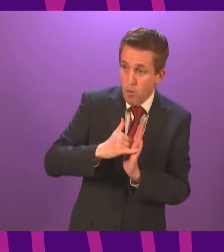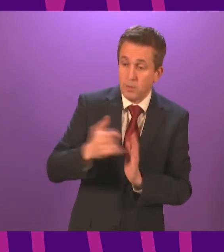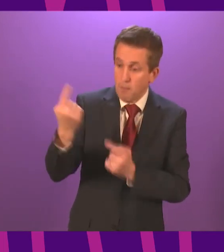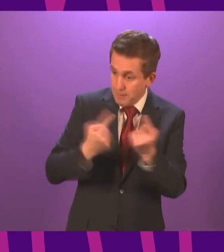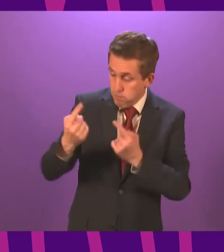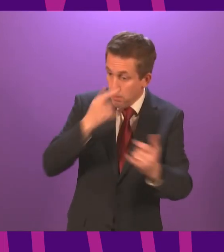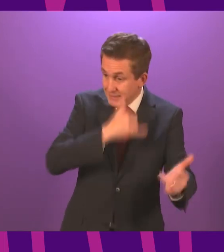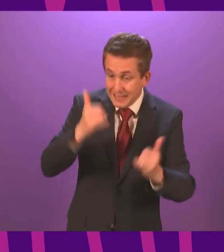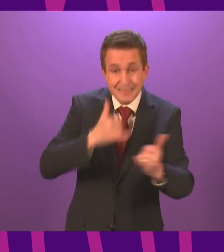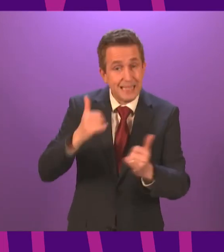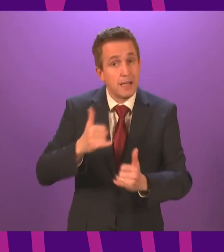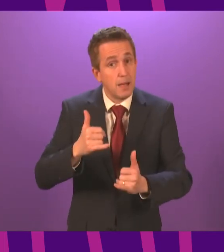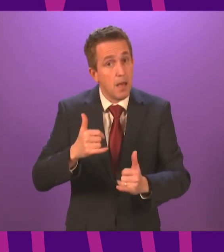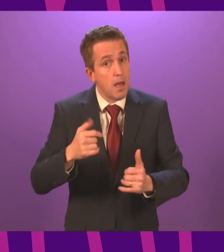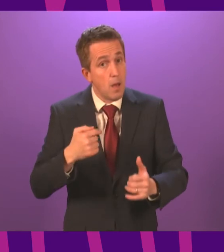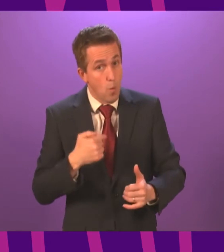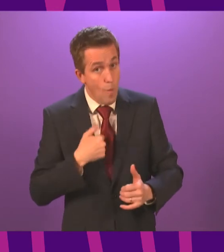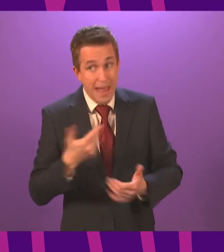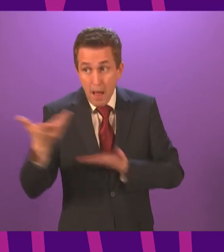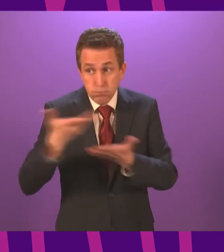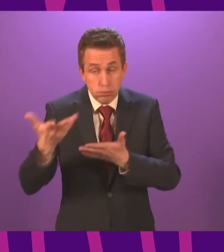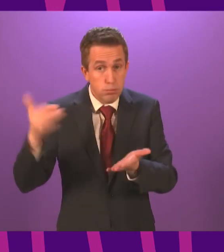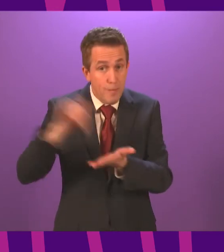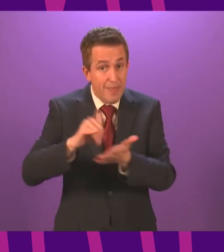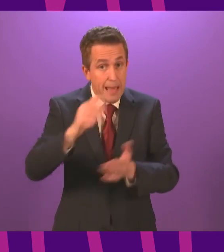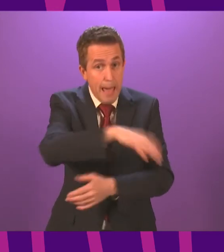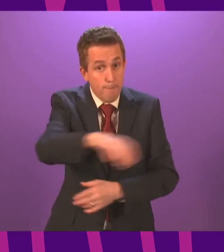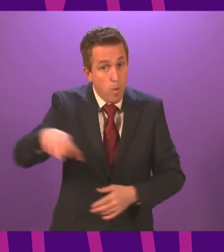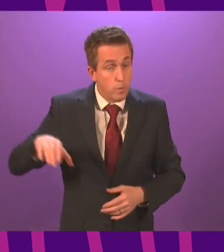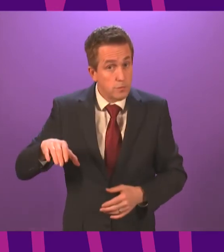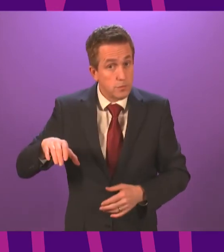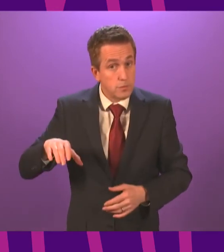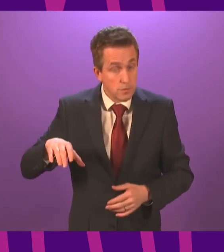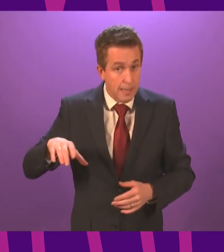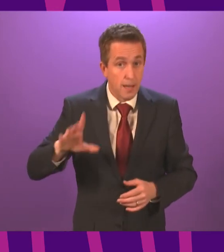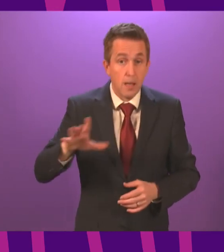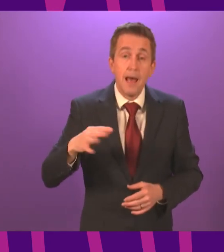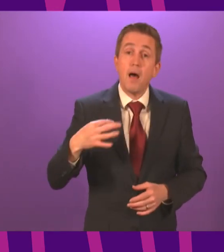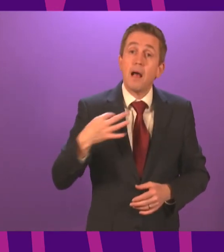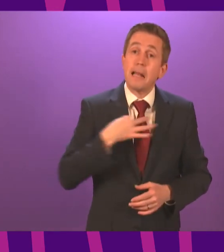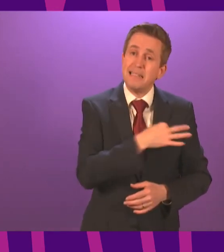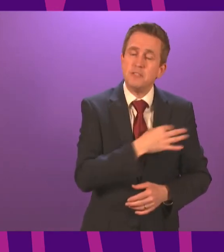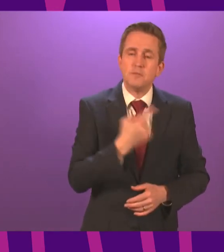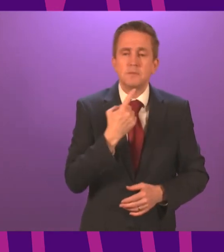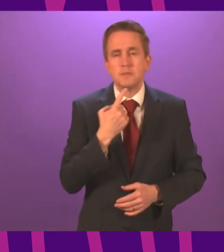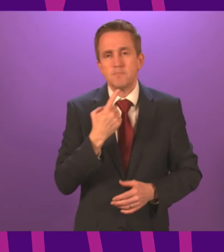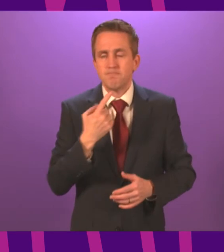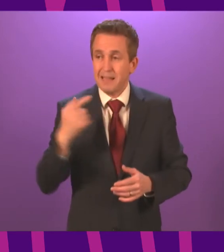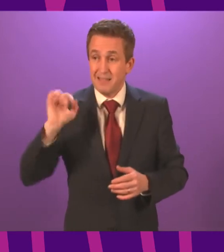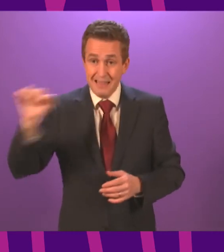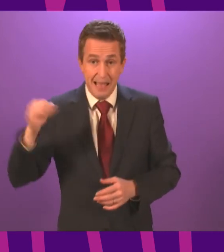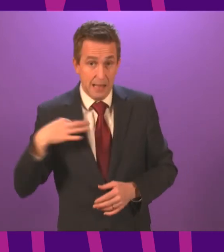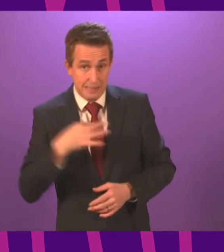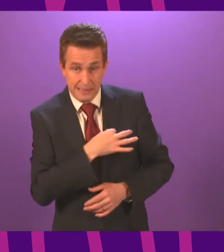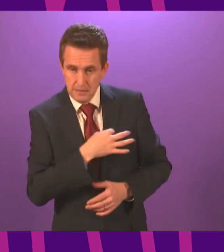we are still taking forward with the airports. There is a difference of opinion from the clinicians that the airports have with their own clinicians